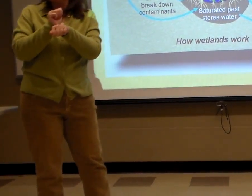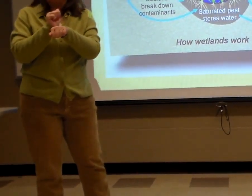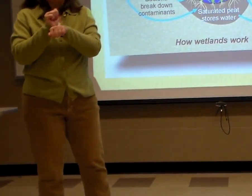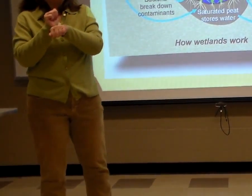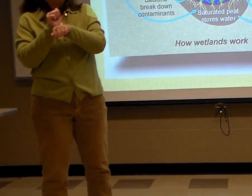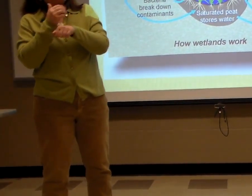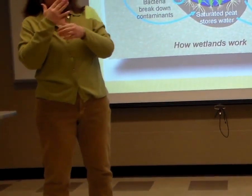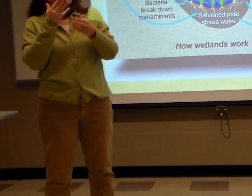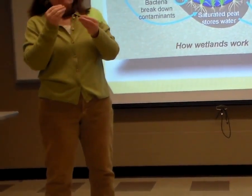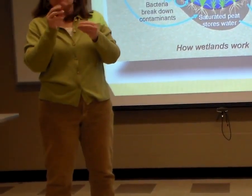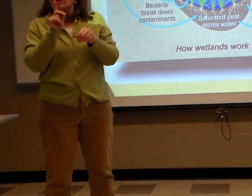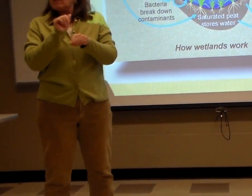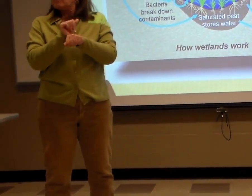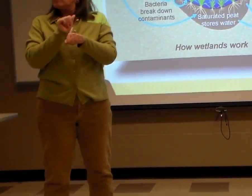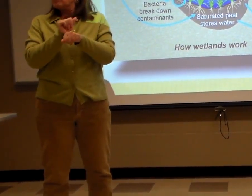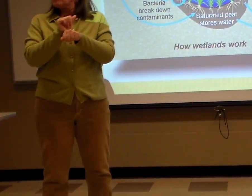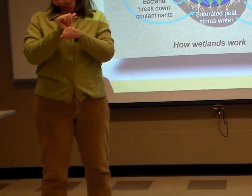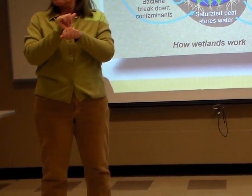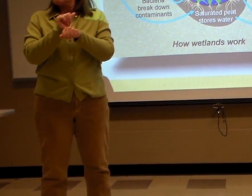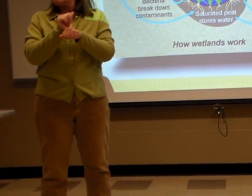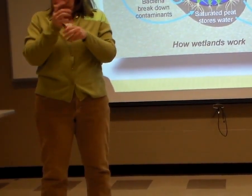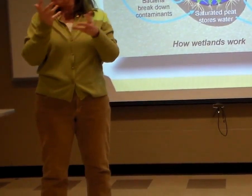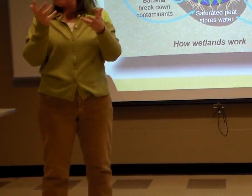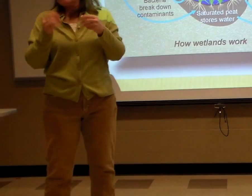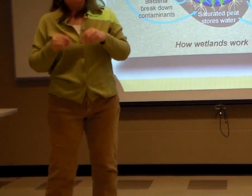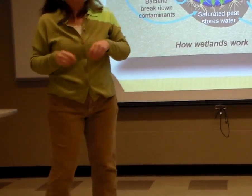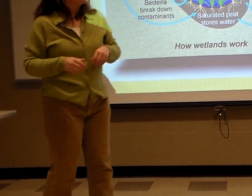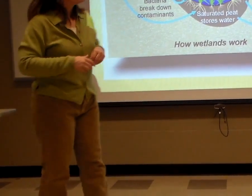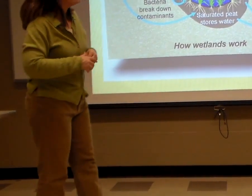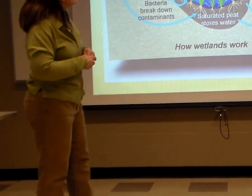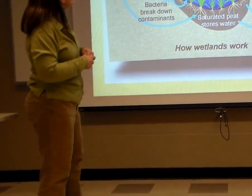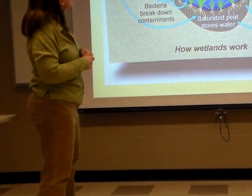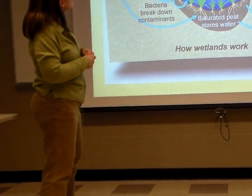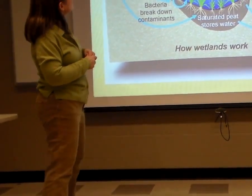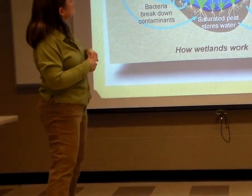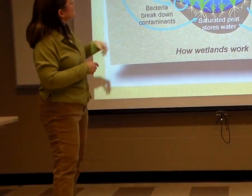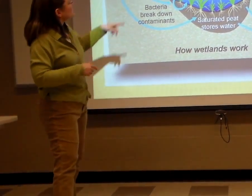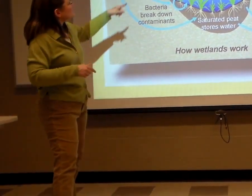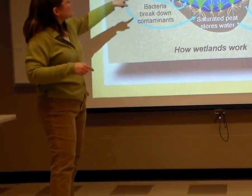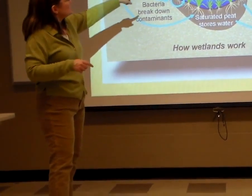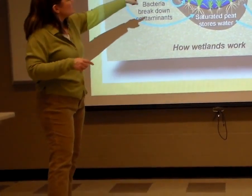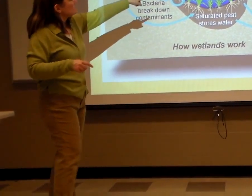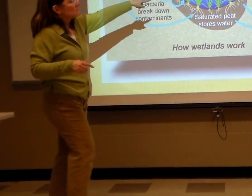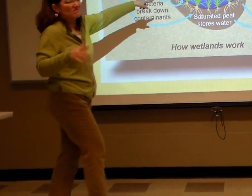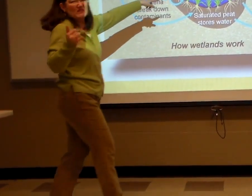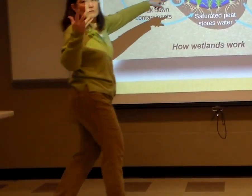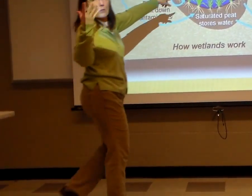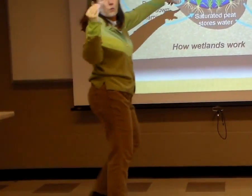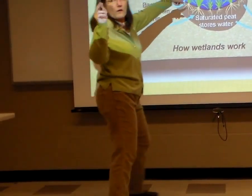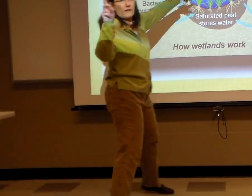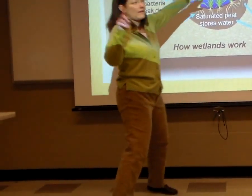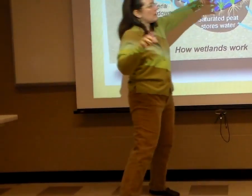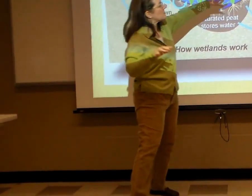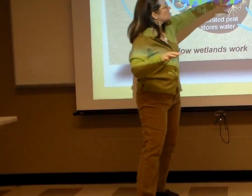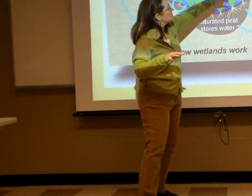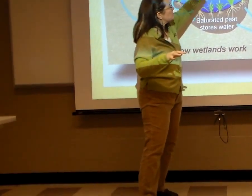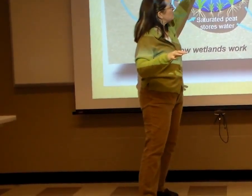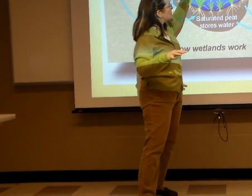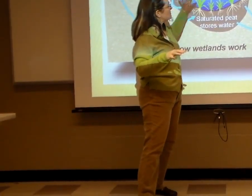This describes how wetlands work and how the filtration works. If you